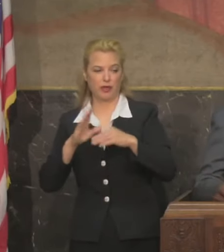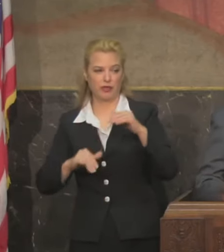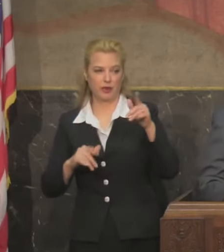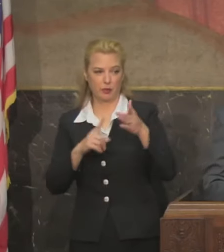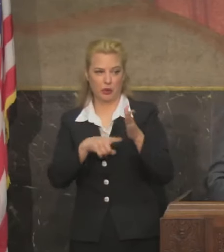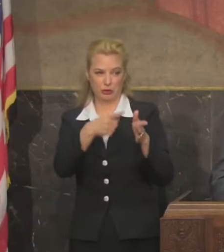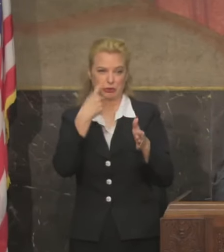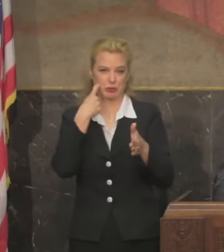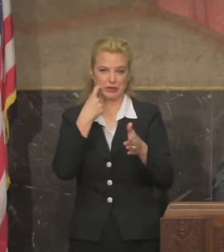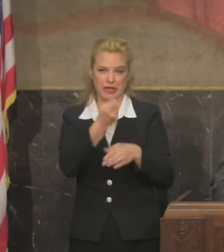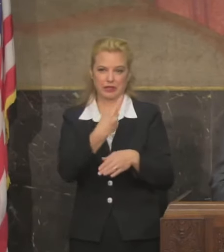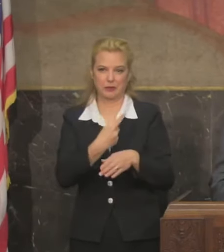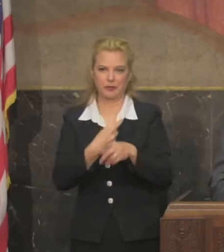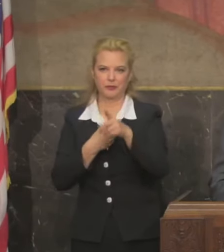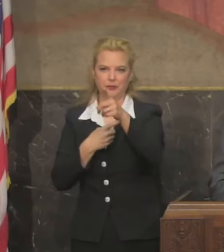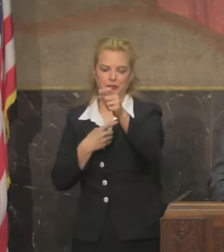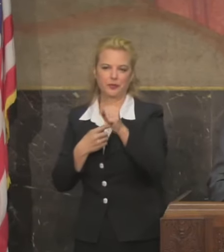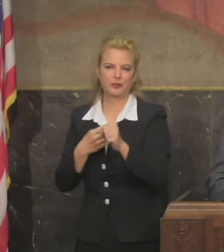Yes, Mark.